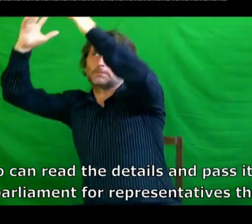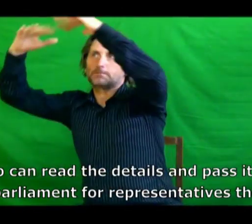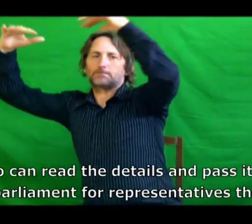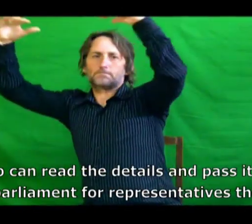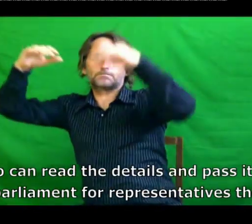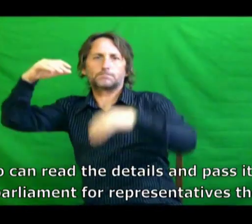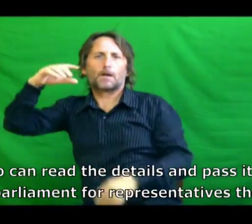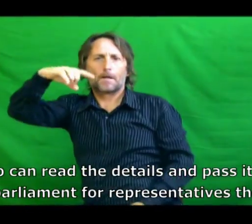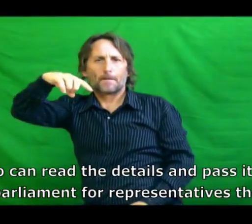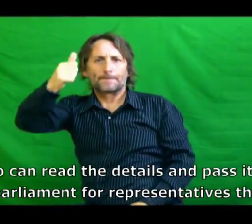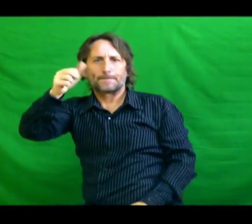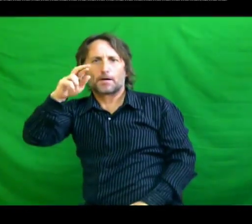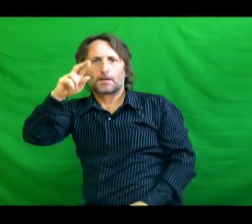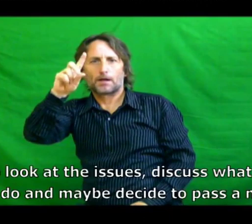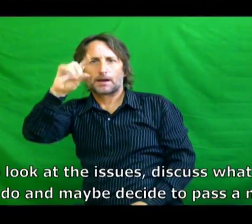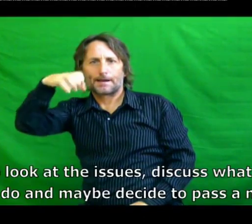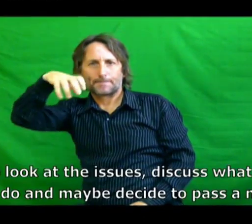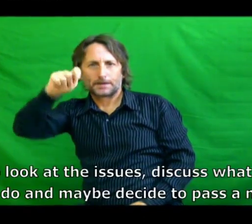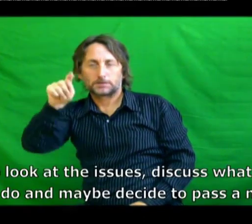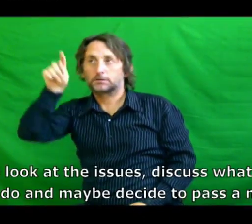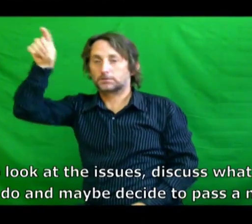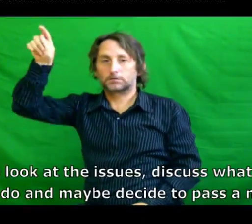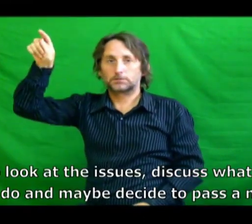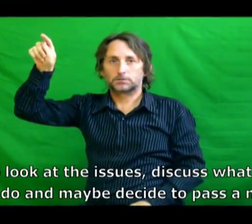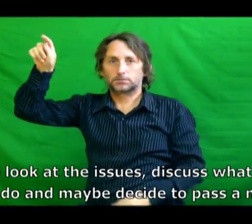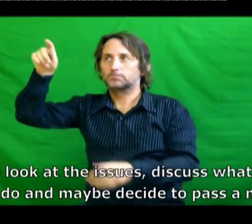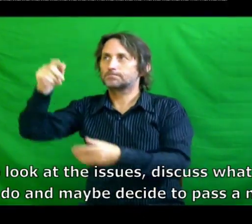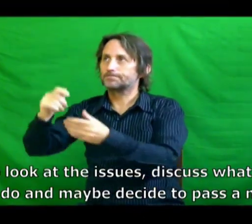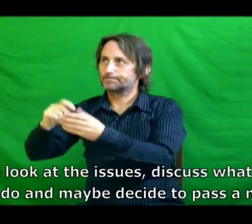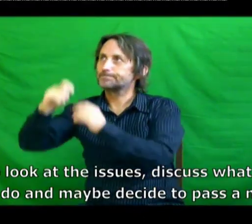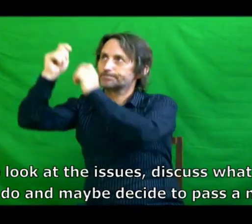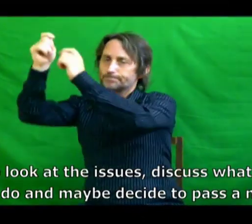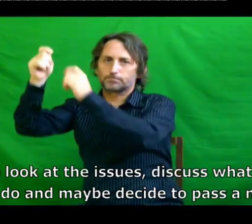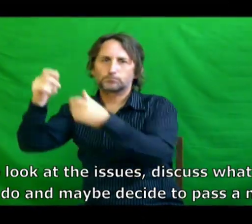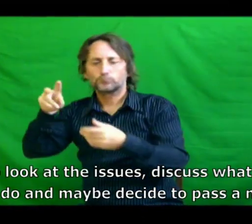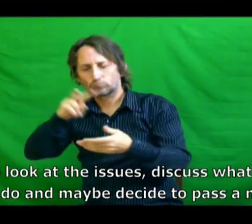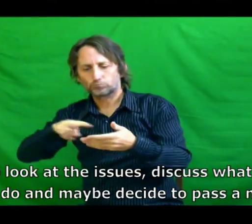to look at the issues, discuss what they can do, and maybe decide to pass a new bill.